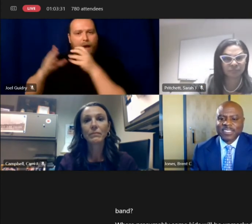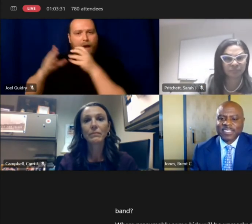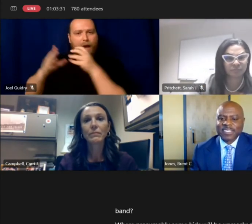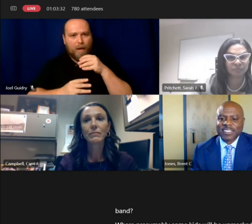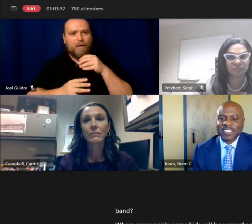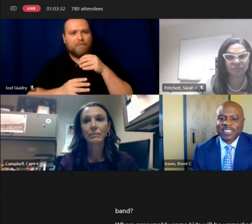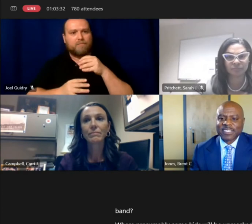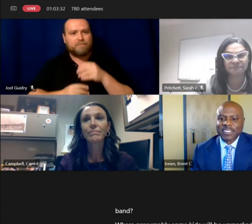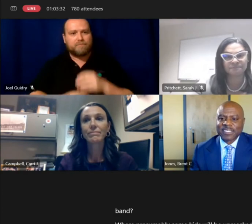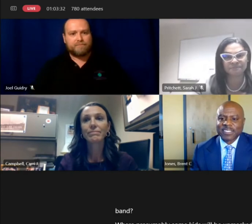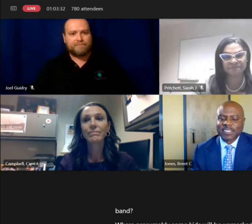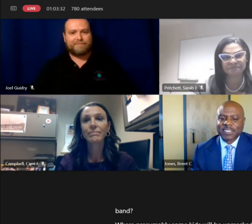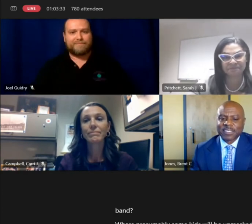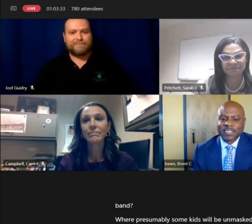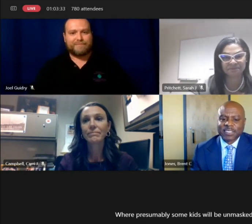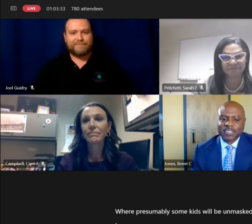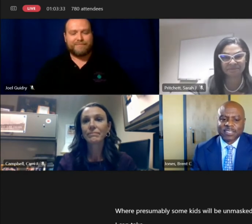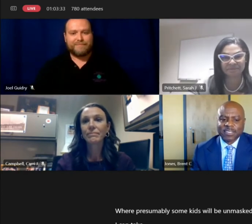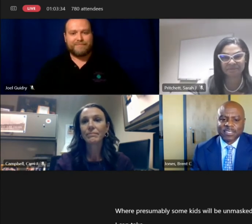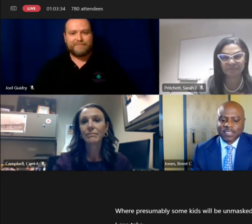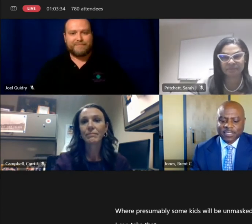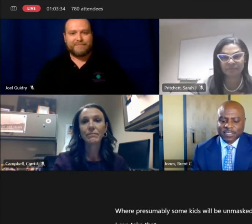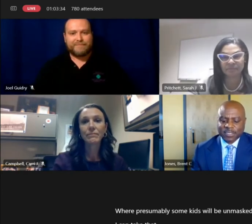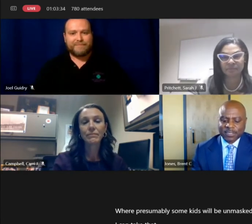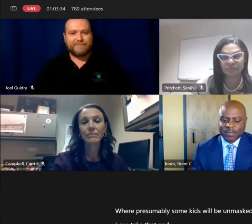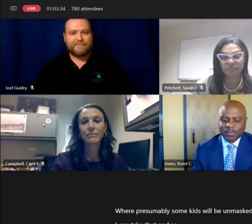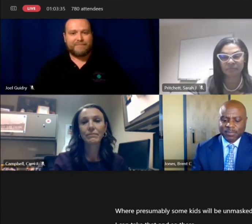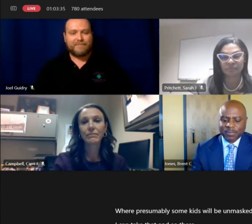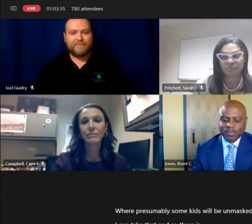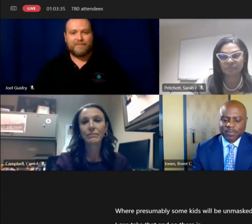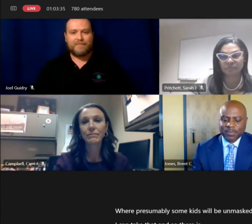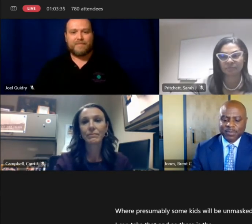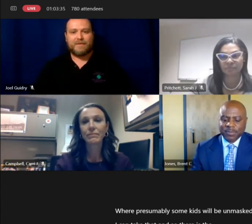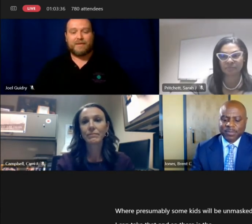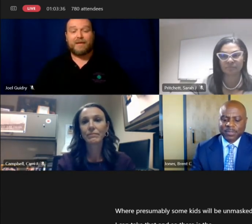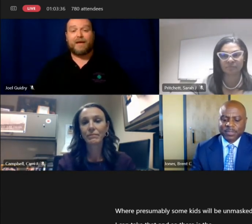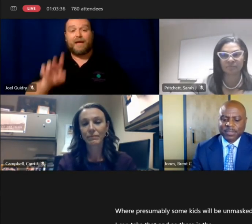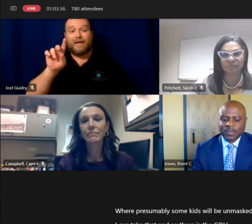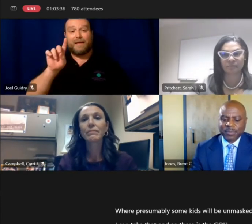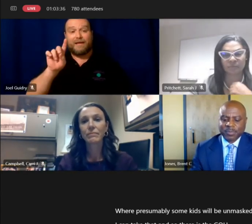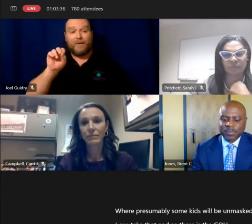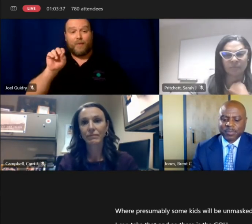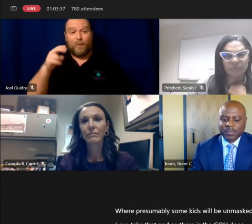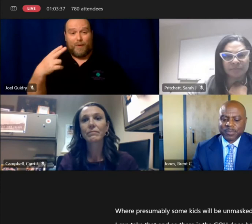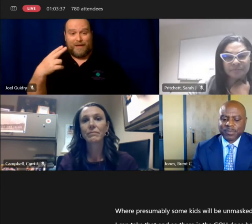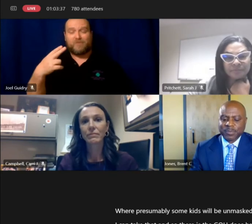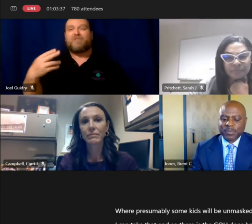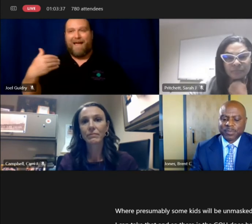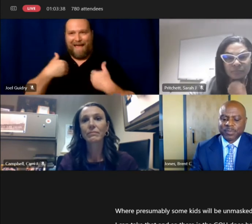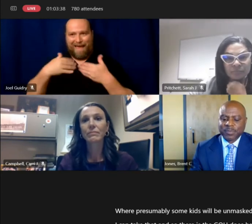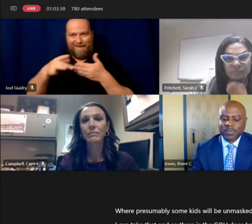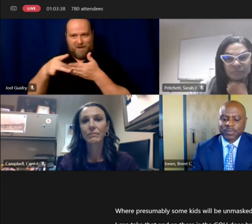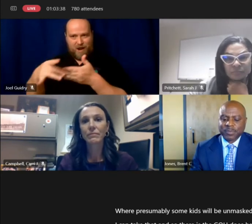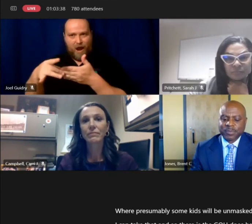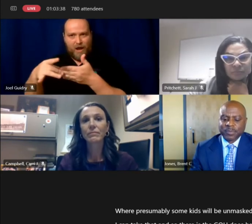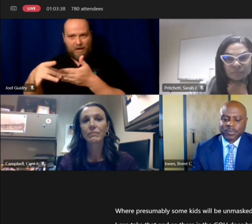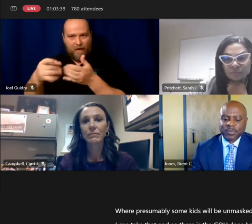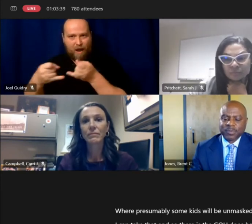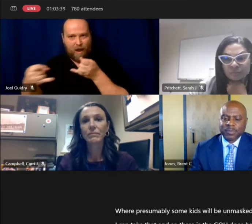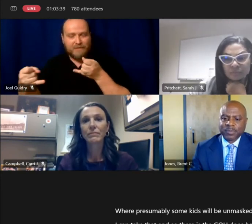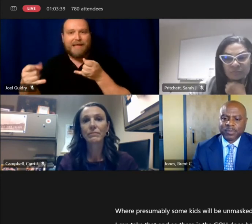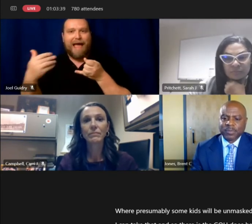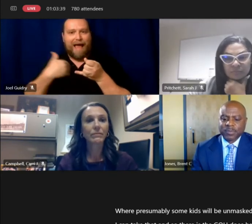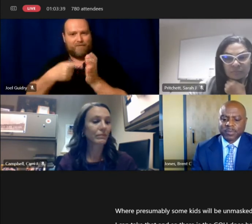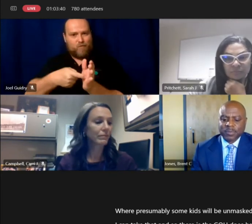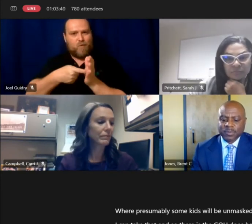I can take that. So there is, the DOH does have guidance, and there is requirements for specialized masks